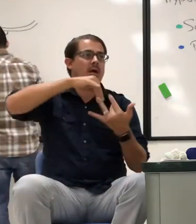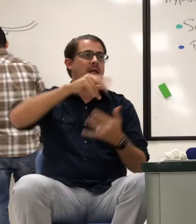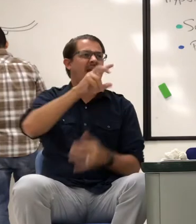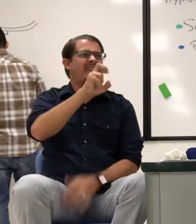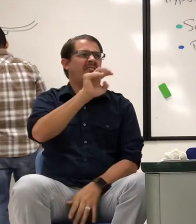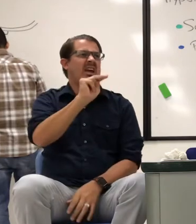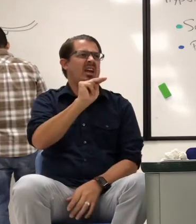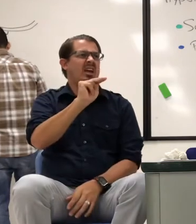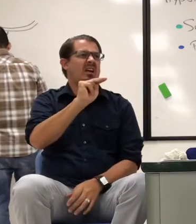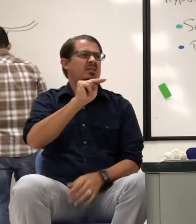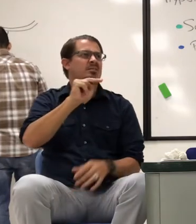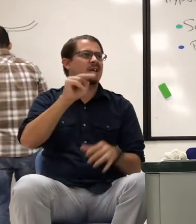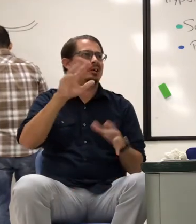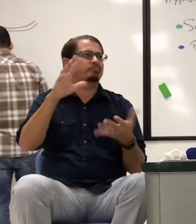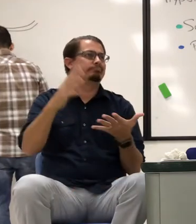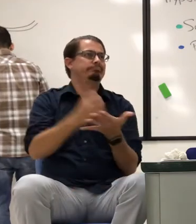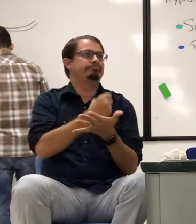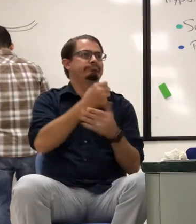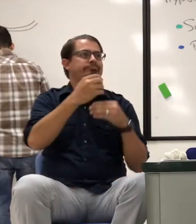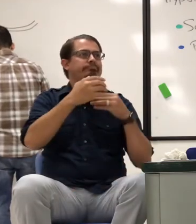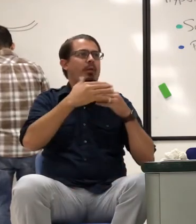the blood along with the hormones.